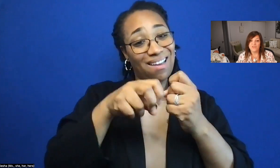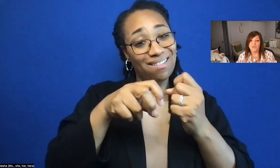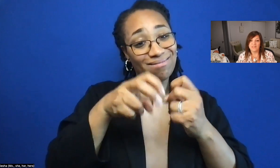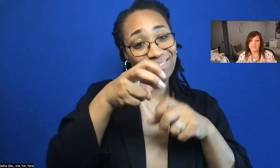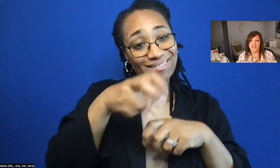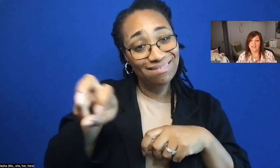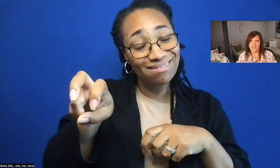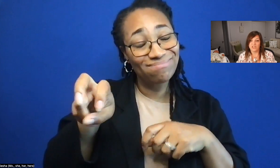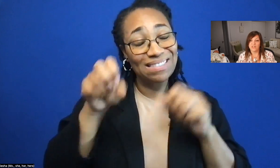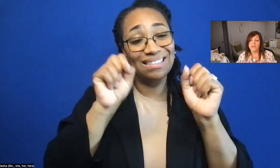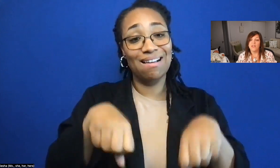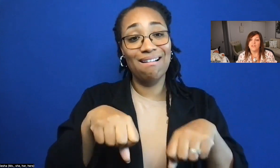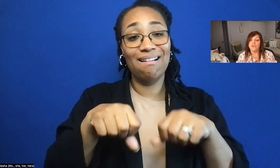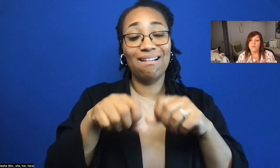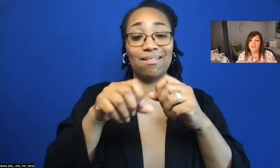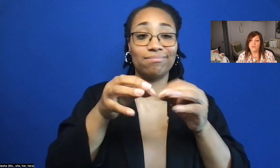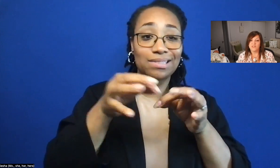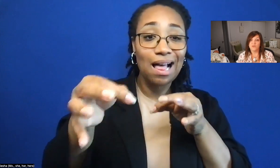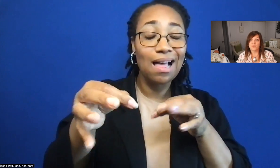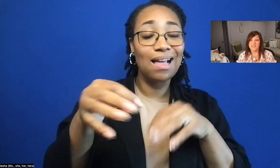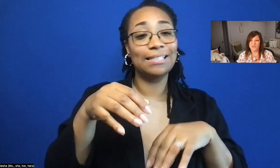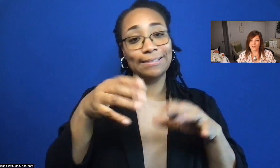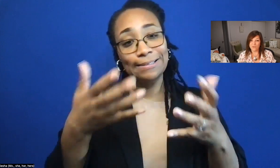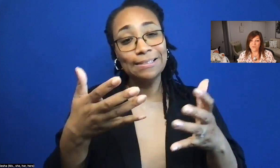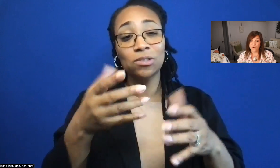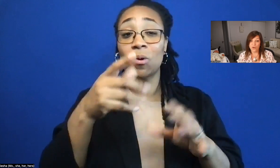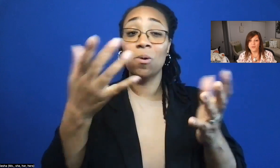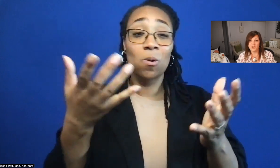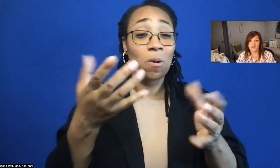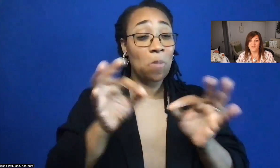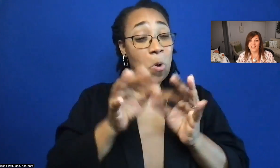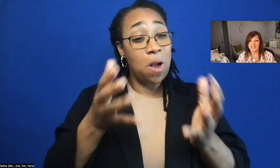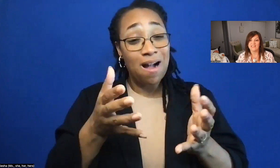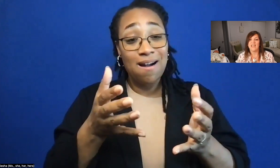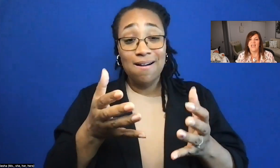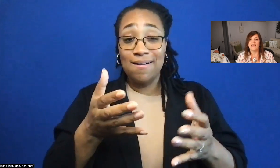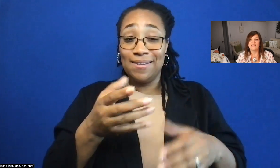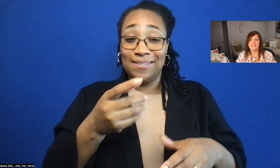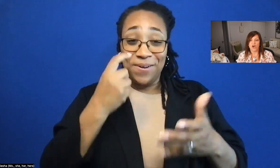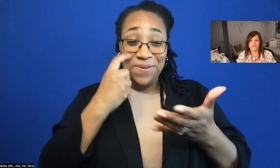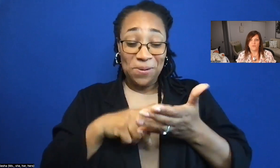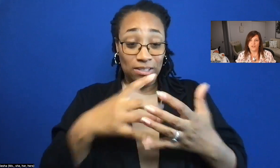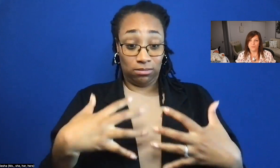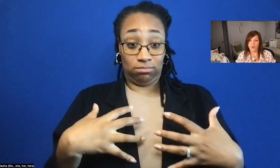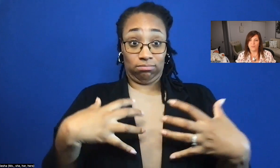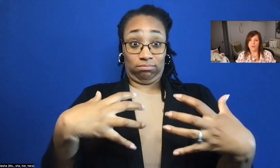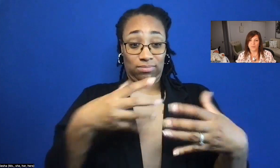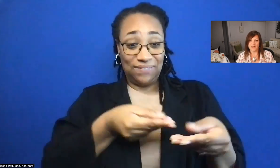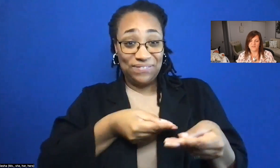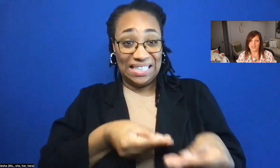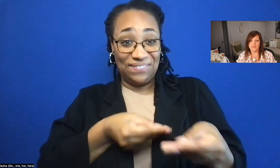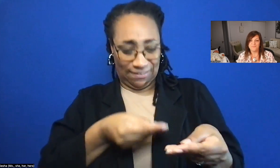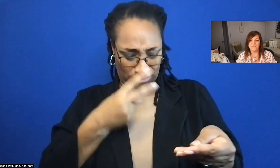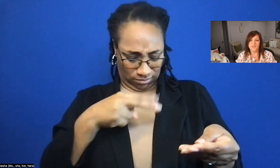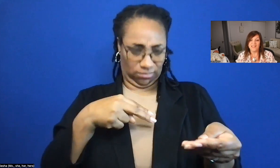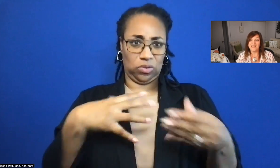first few months of lactation, you may notice your breasts feel full between feedings and then soften when you pump or